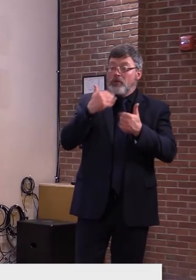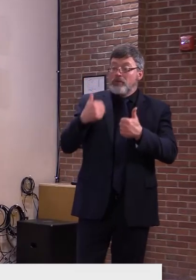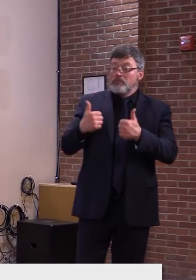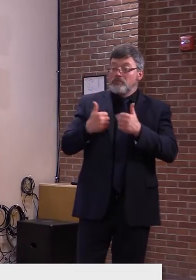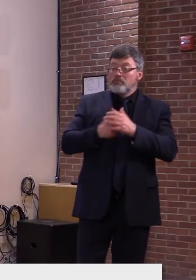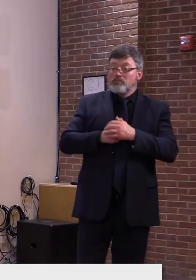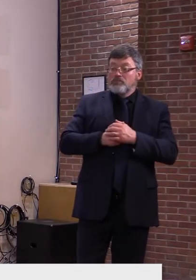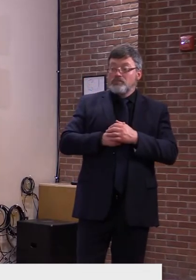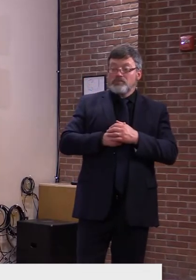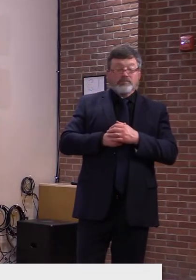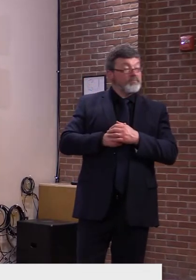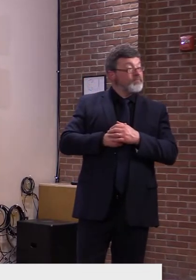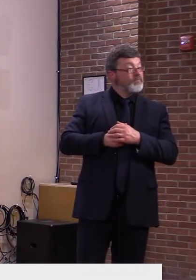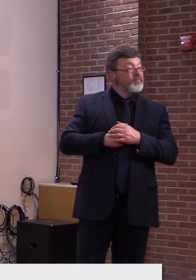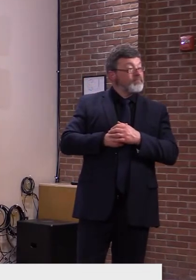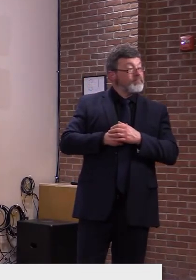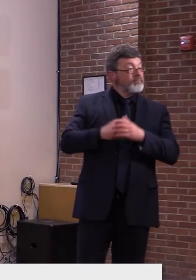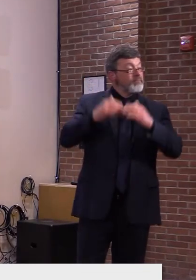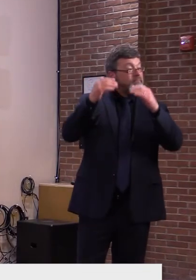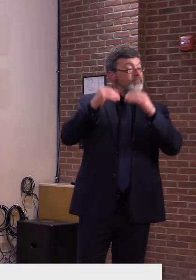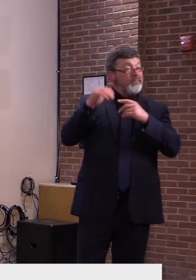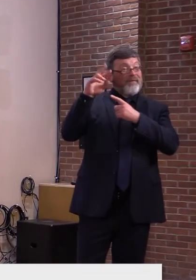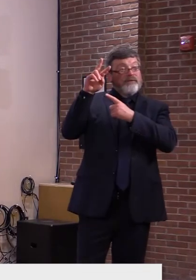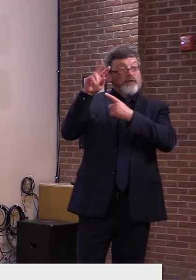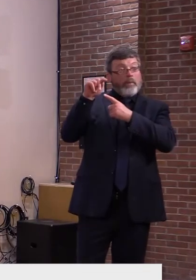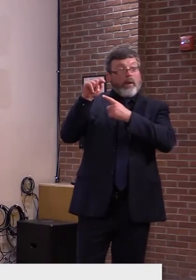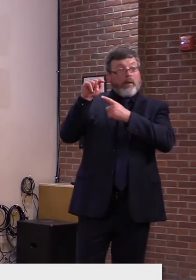Tim McQuiston, Vermont Business Magazine.